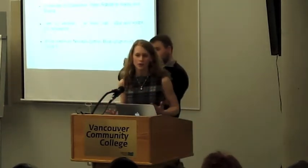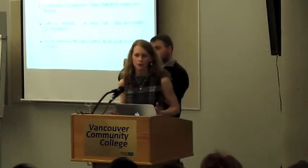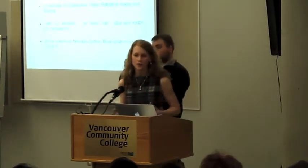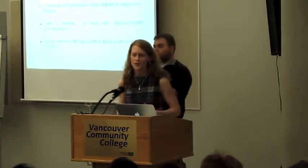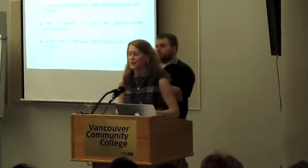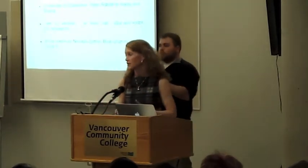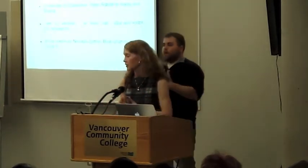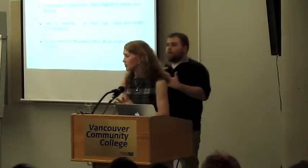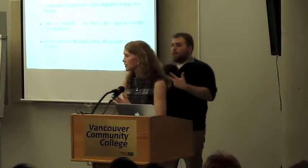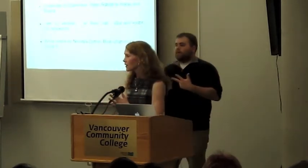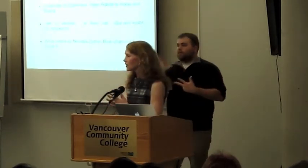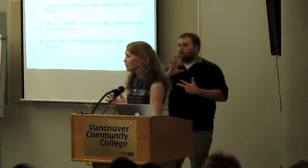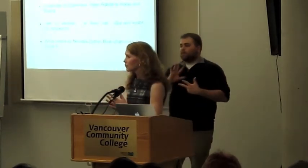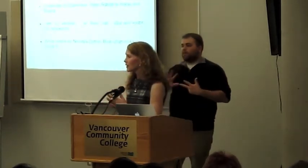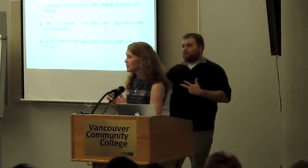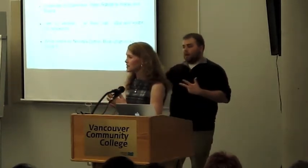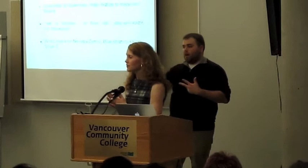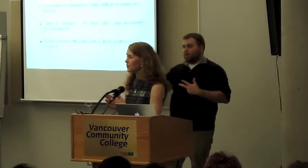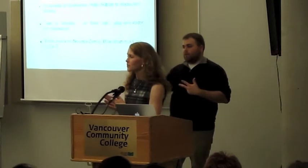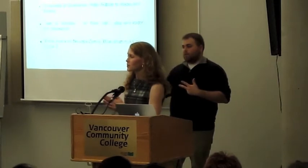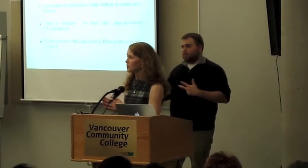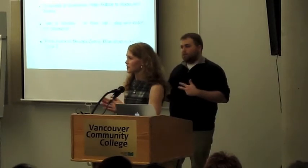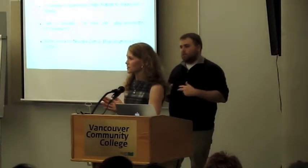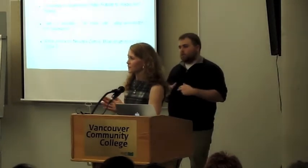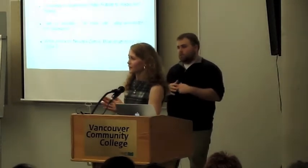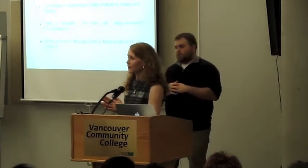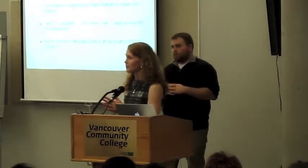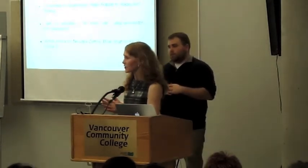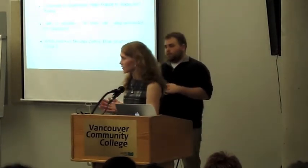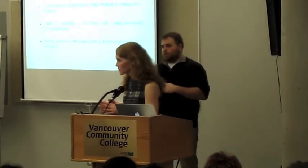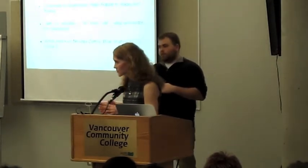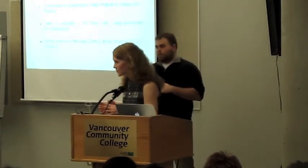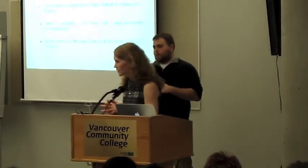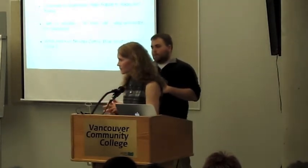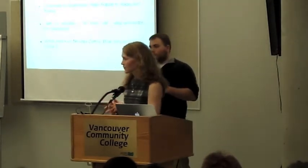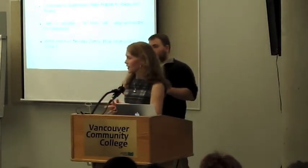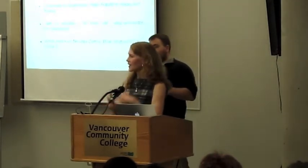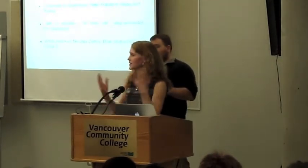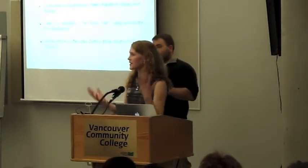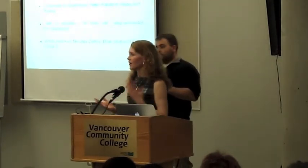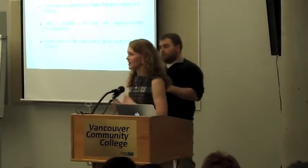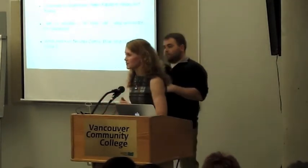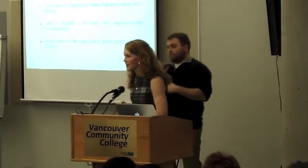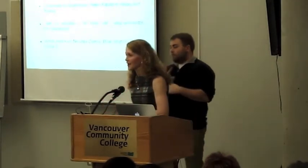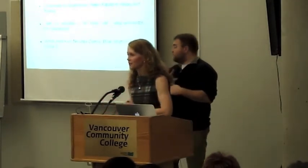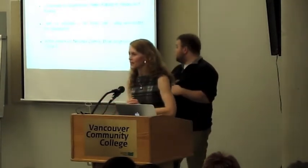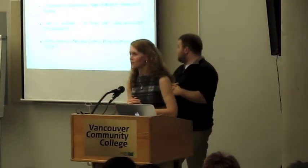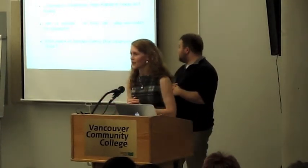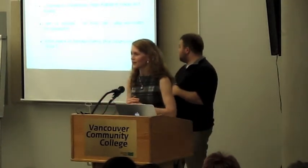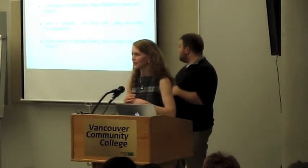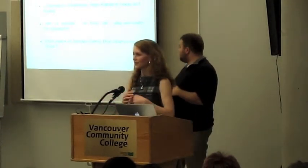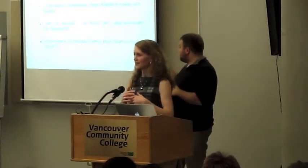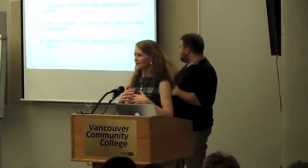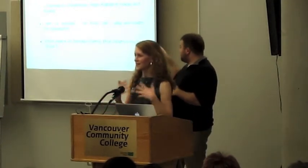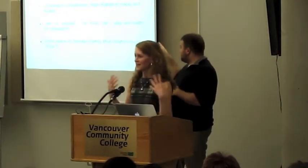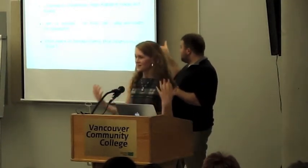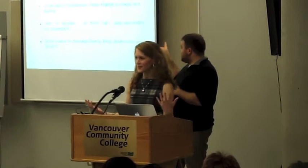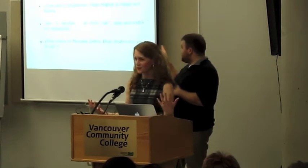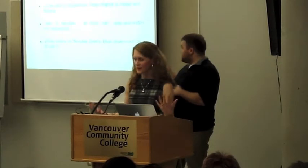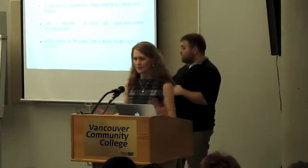typical 5-year-old will say to you, what means of locomotion does the fairy godmother use? Ella's never asked me that when I've read